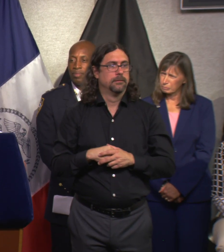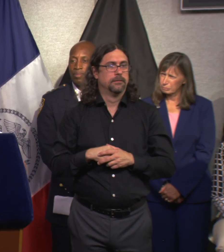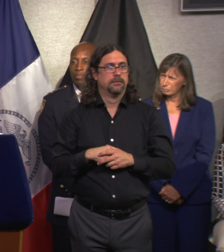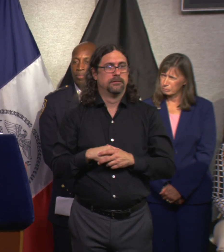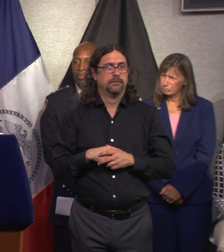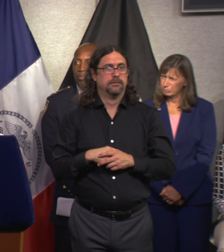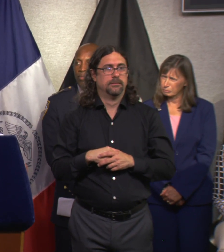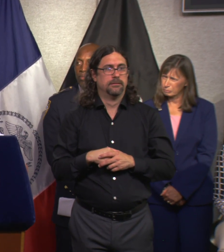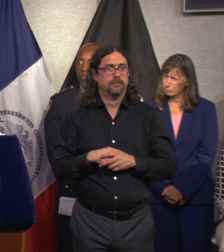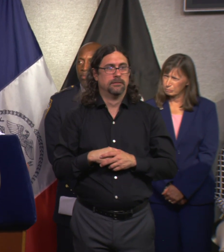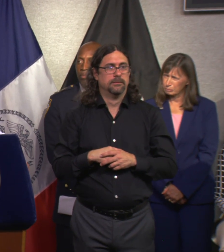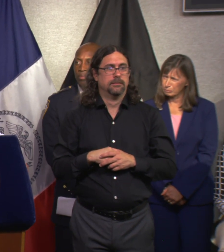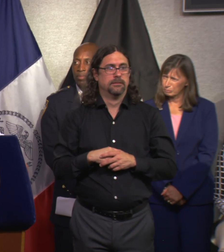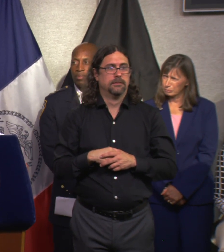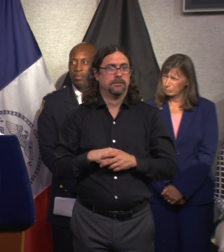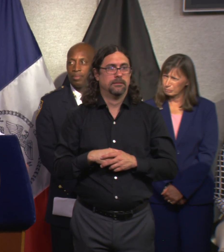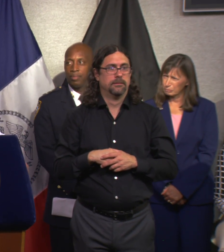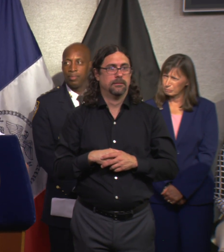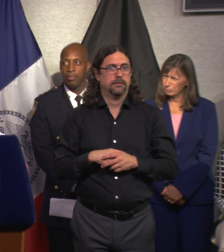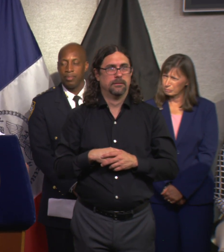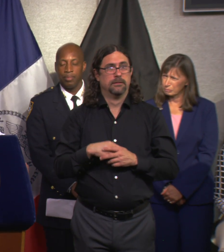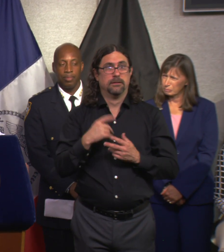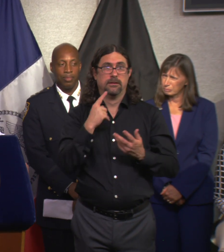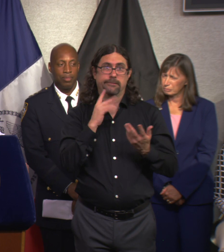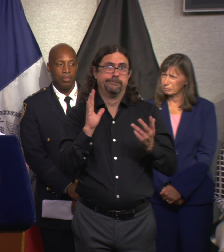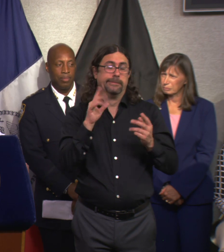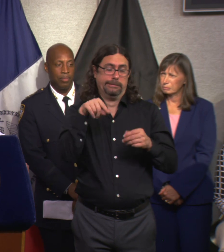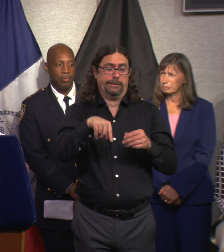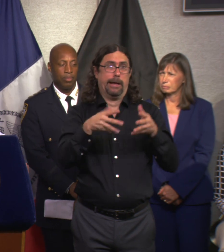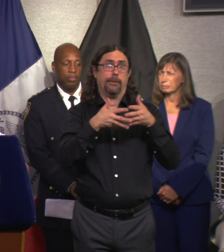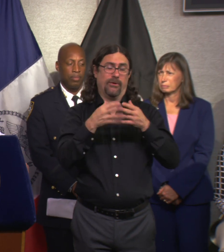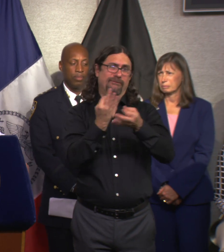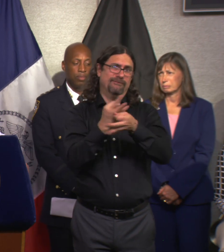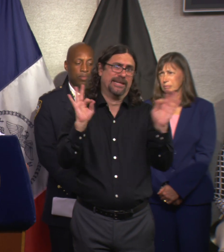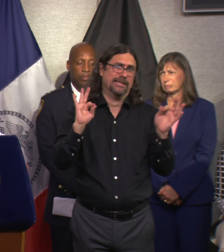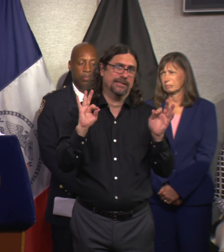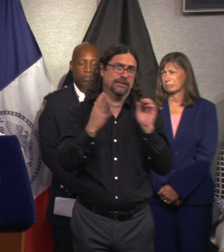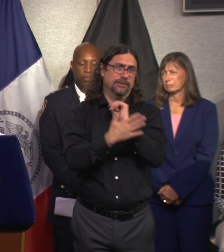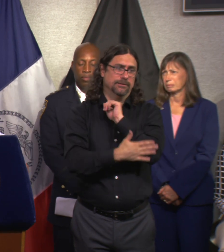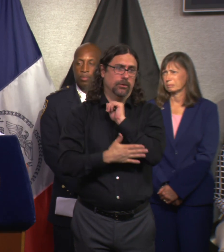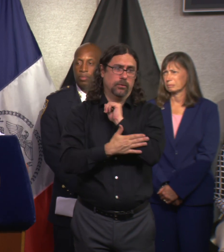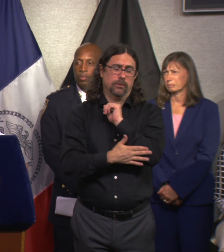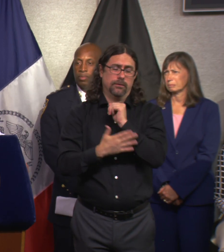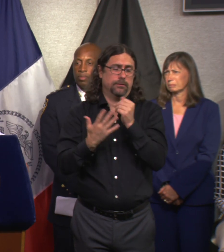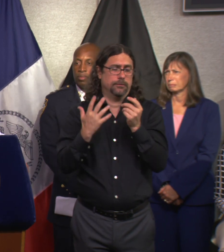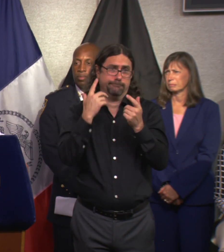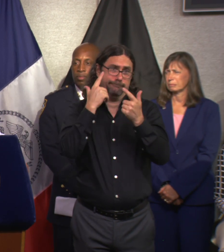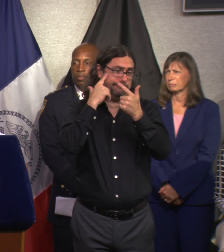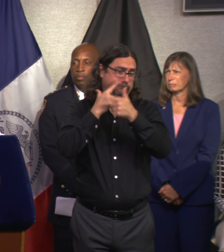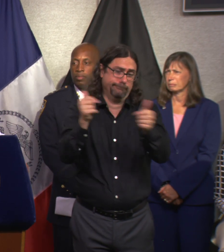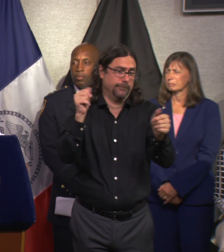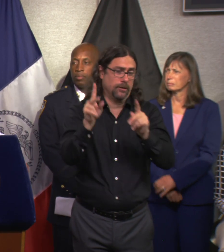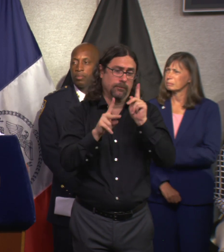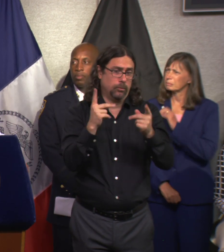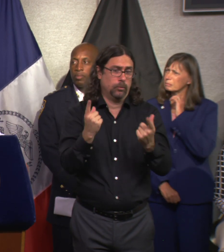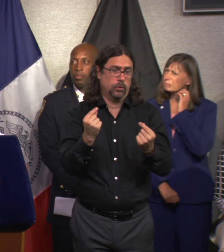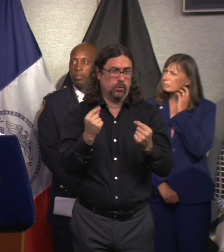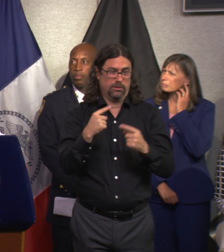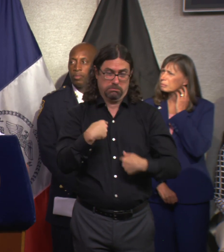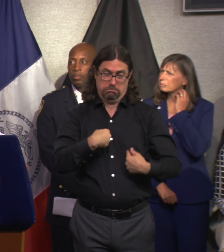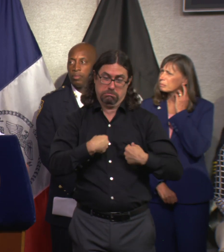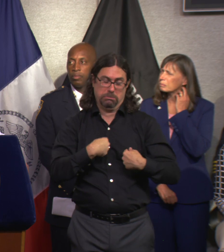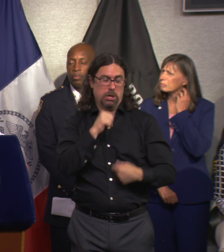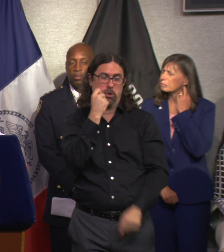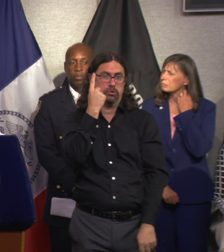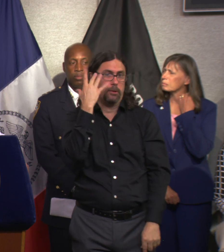triathlon organizers want to continue with their triathlon at this point. We had a situation like this, I think it was last year, not